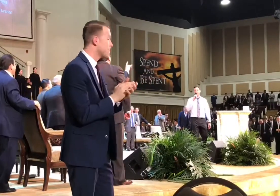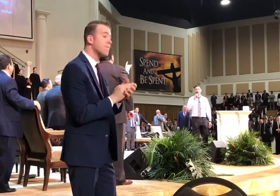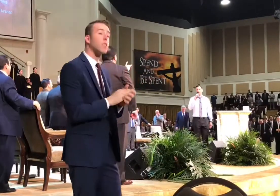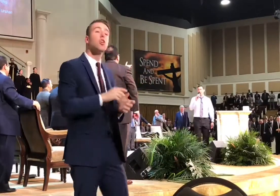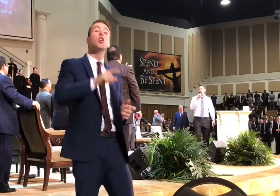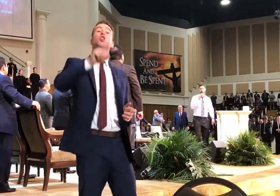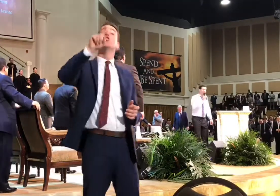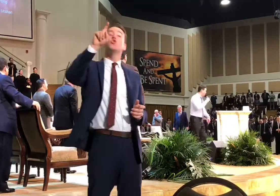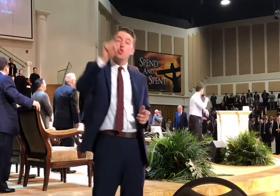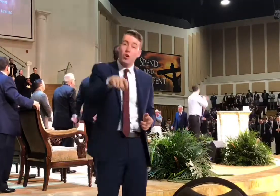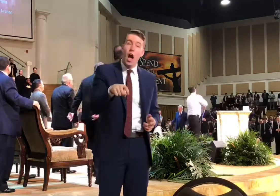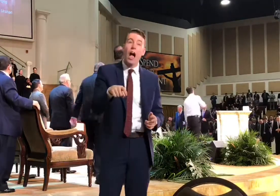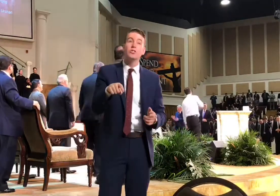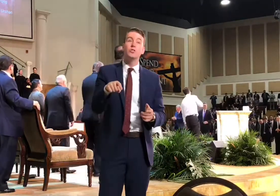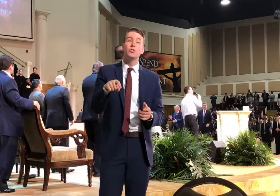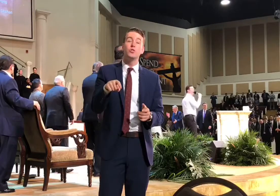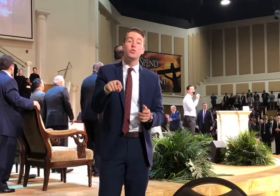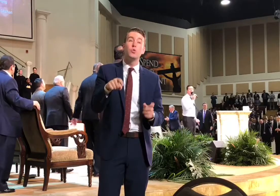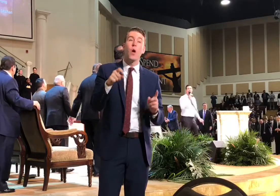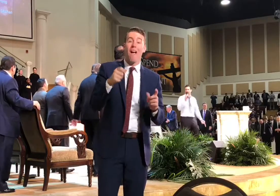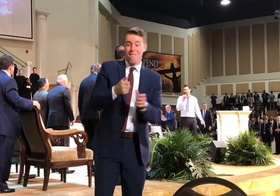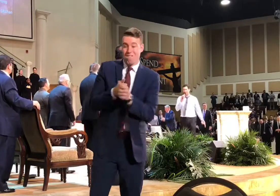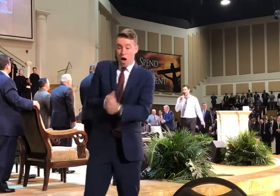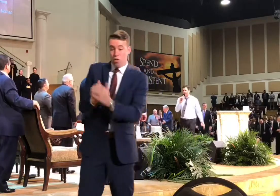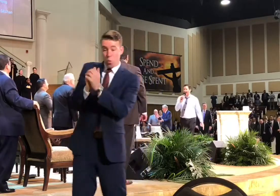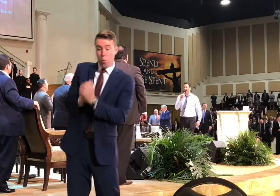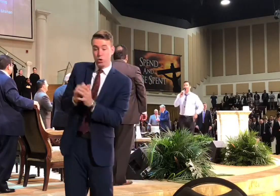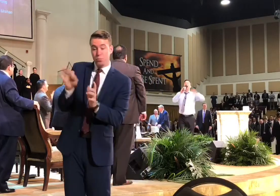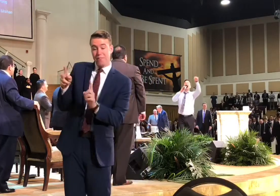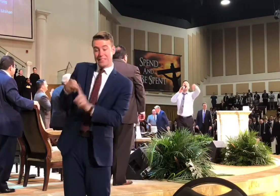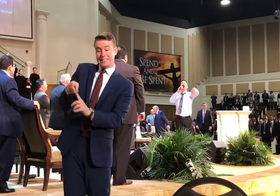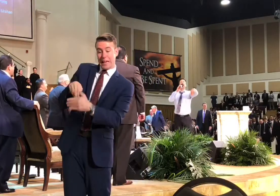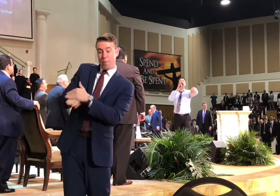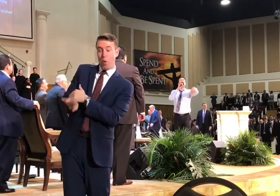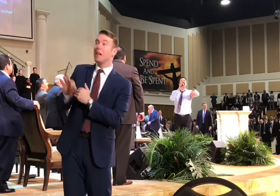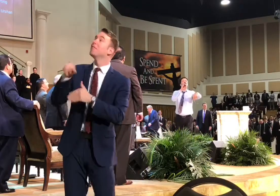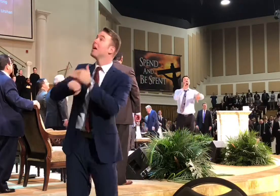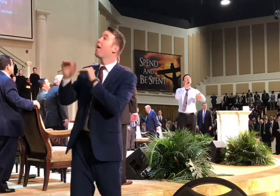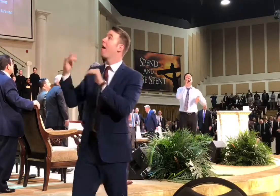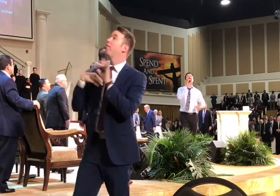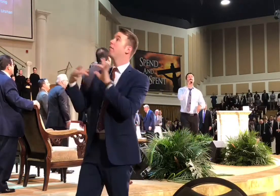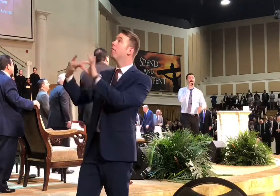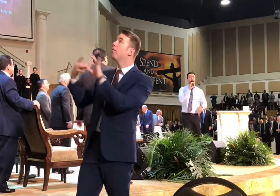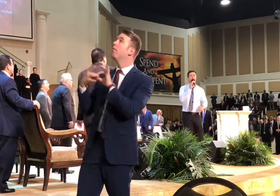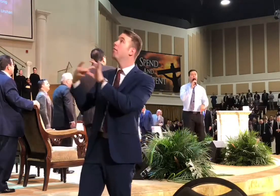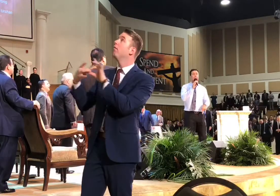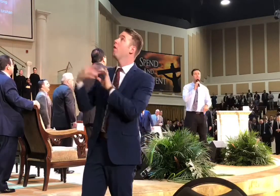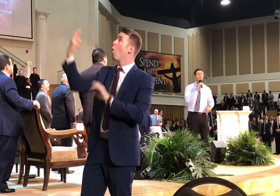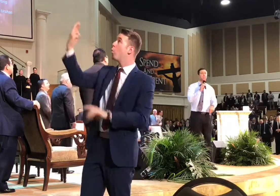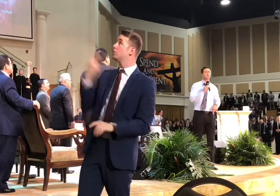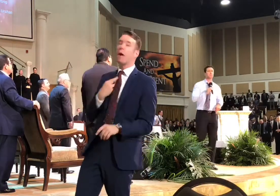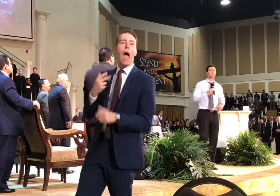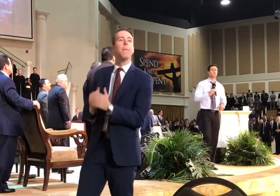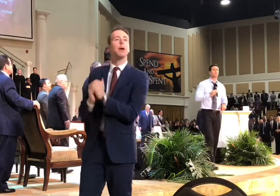You gotta have the worship of the second born if you're gonna have heaven to respect it.